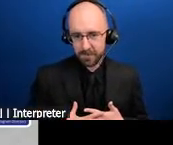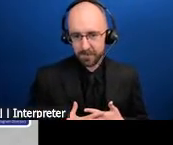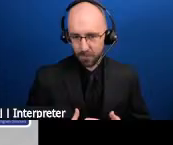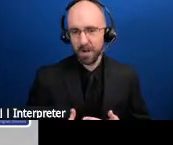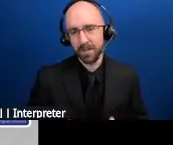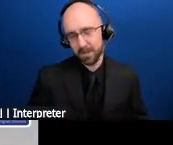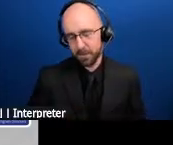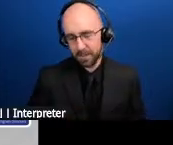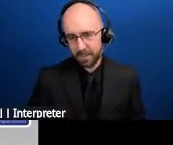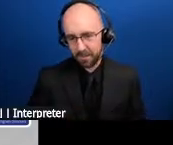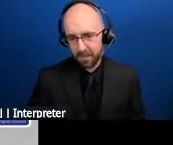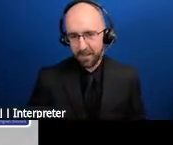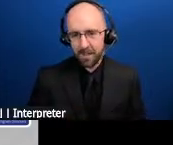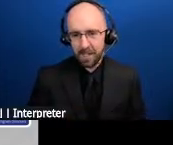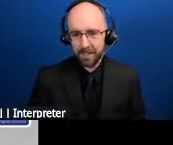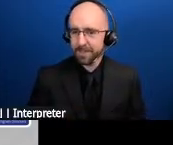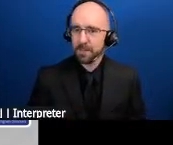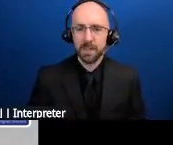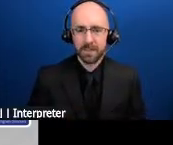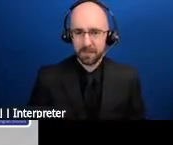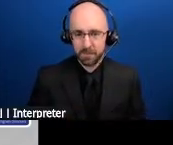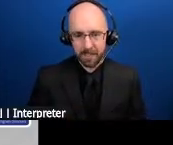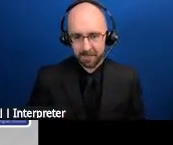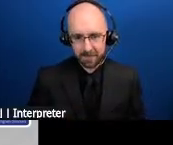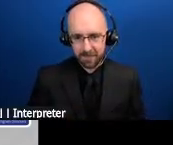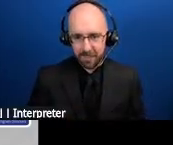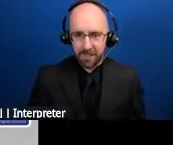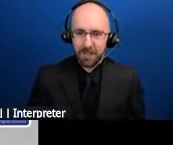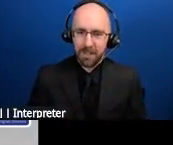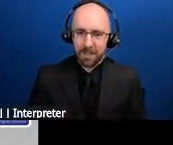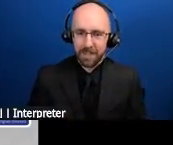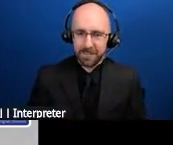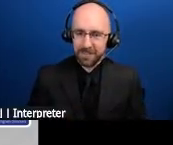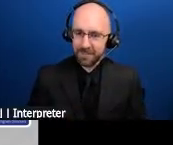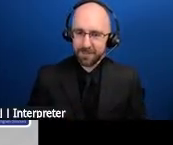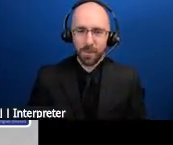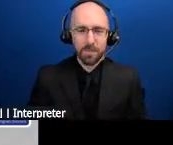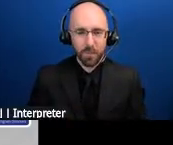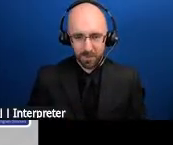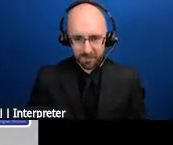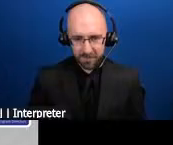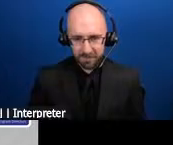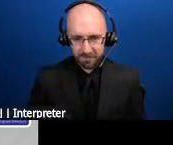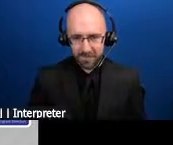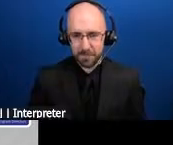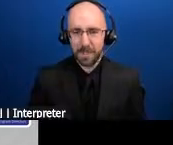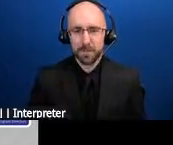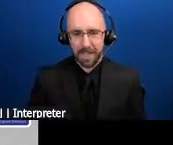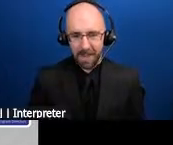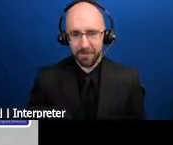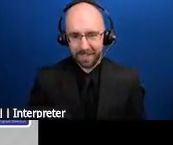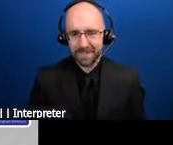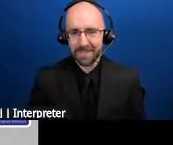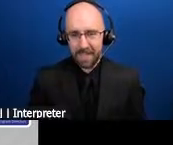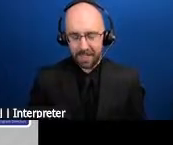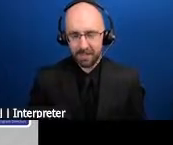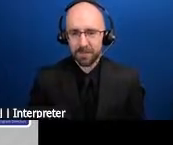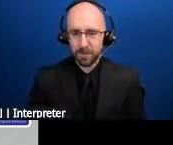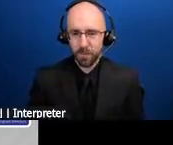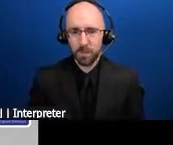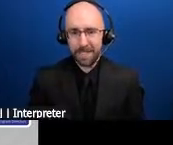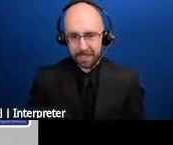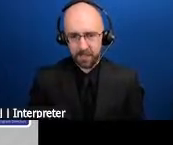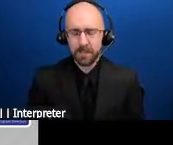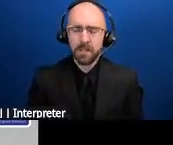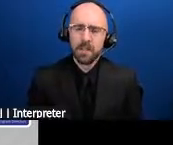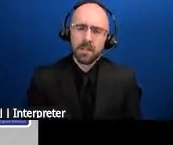receive for our community. And that's something that's amazing. It's so important to be able to have that say for